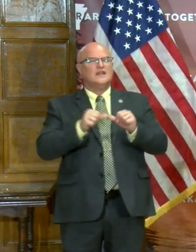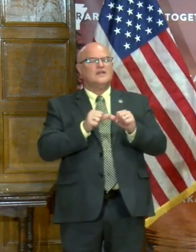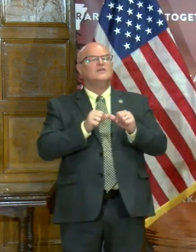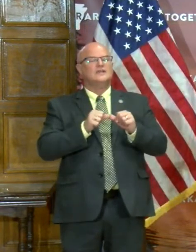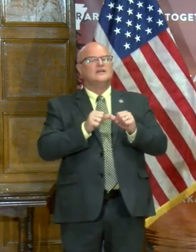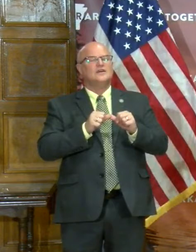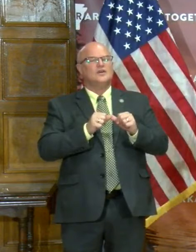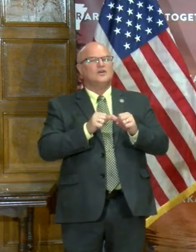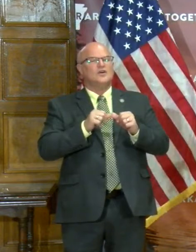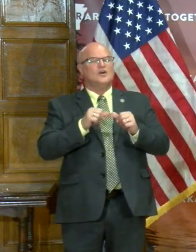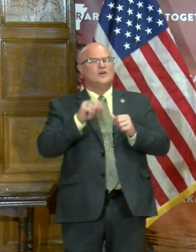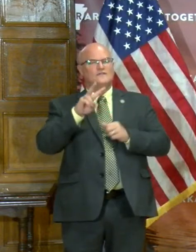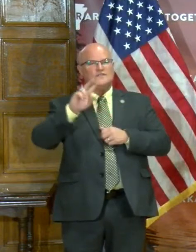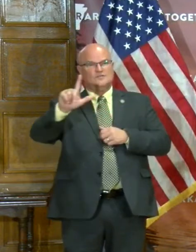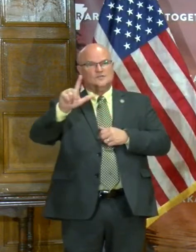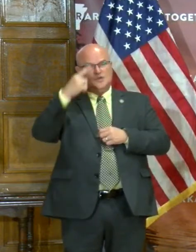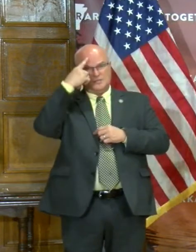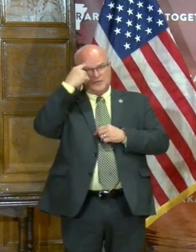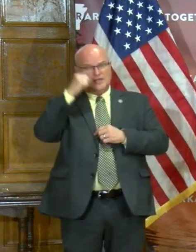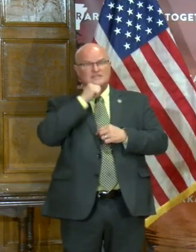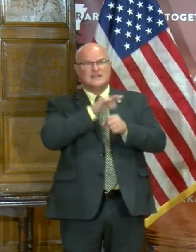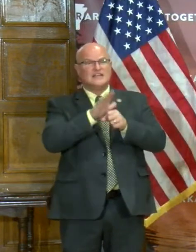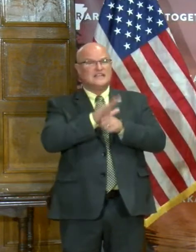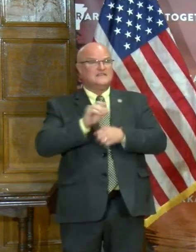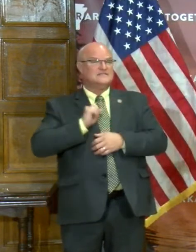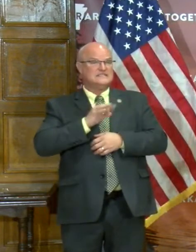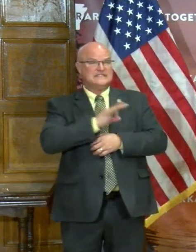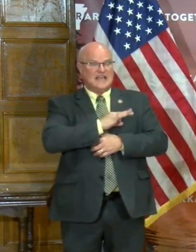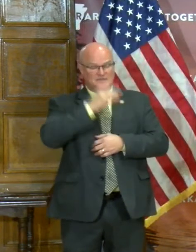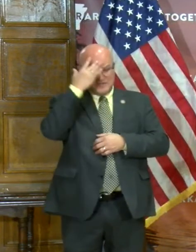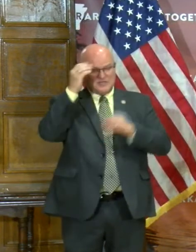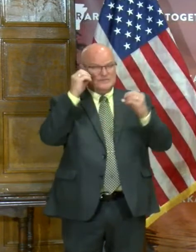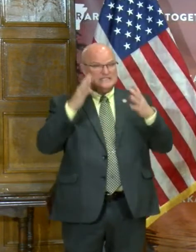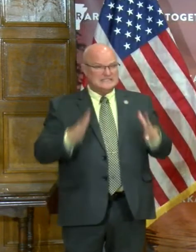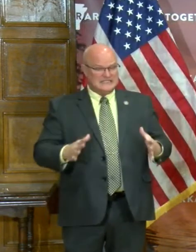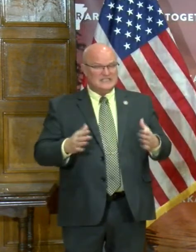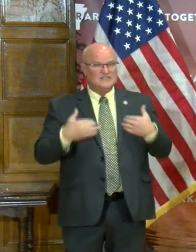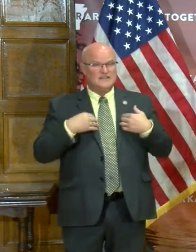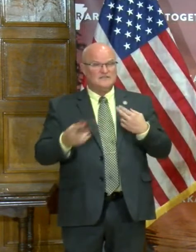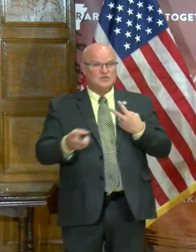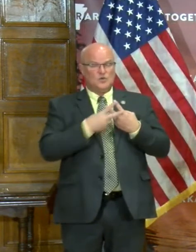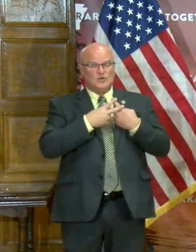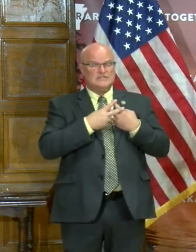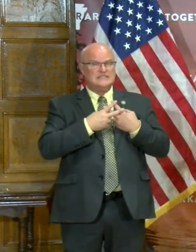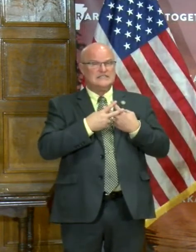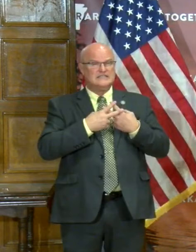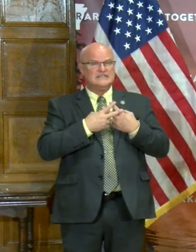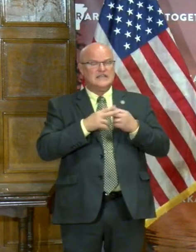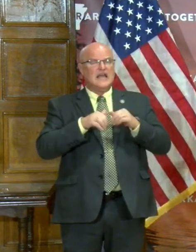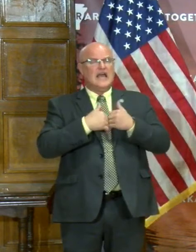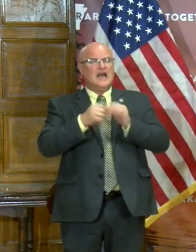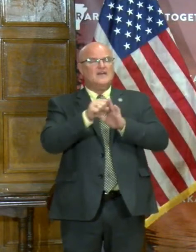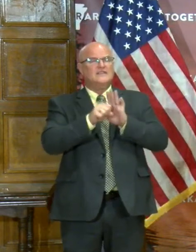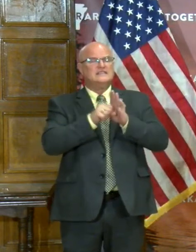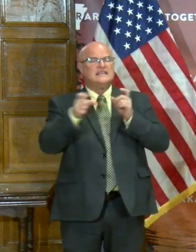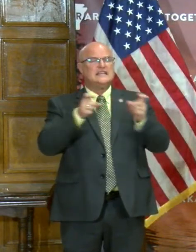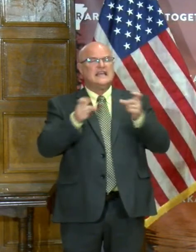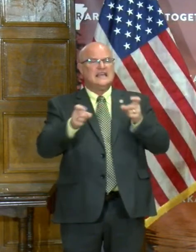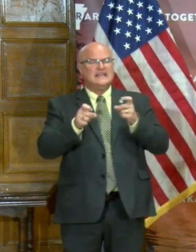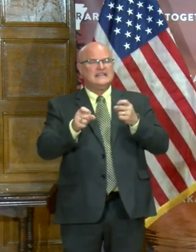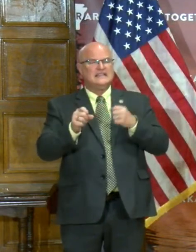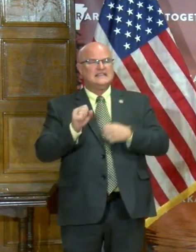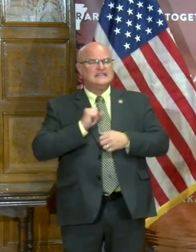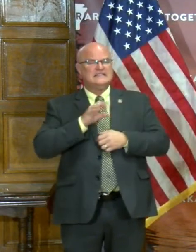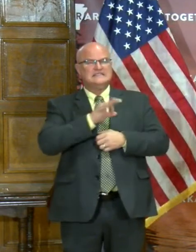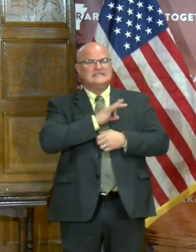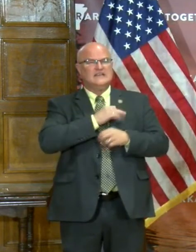Springdale schools specifically, because there's simply not enough staffing due to so many teachers having to quarantine. How is the state handling this teacher staffing